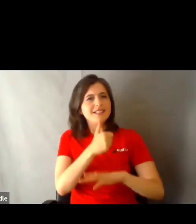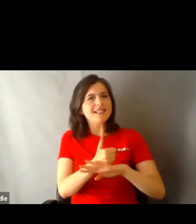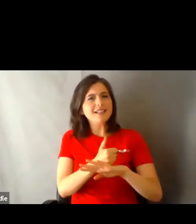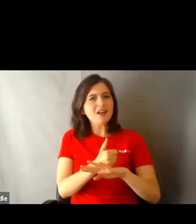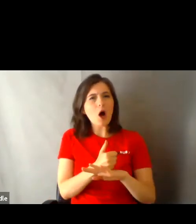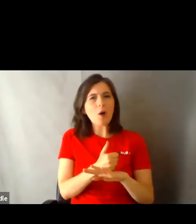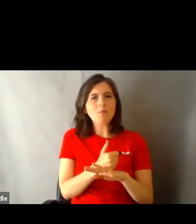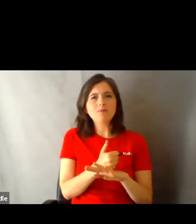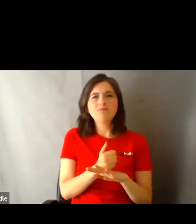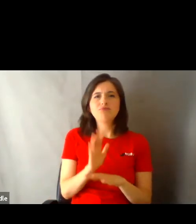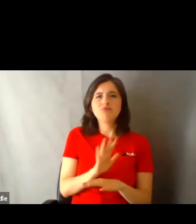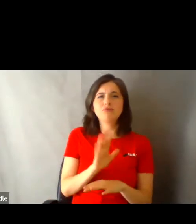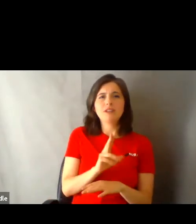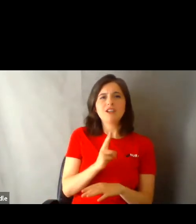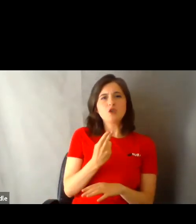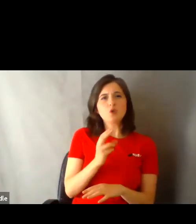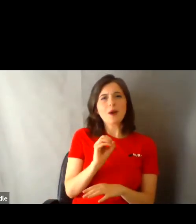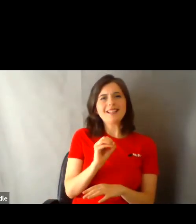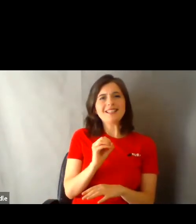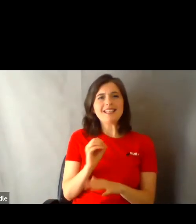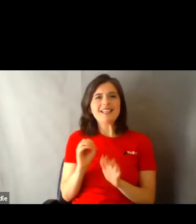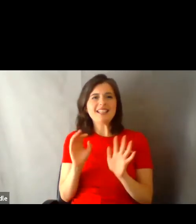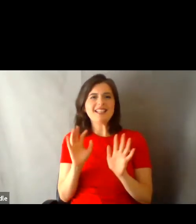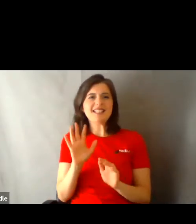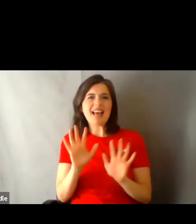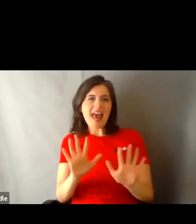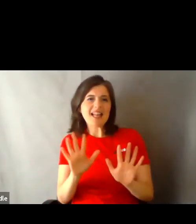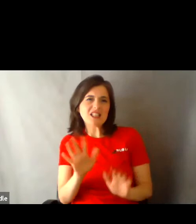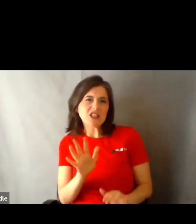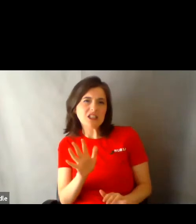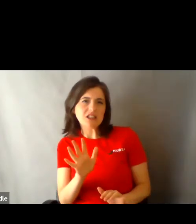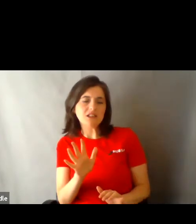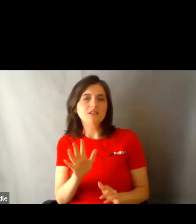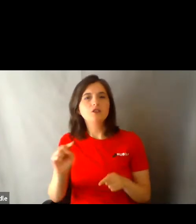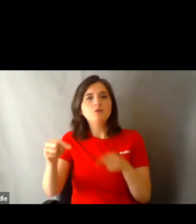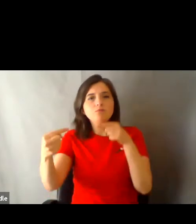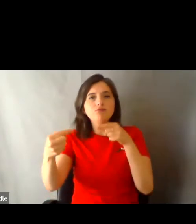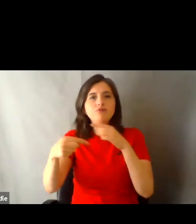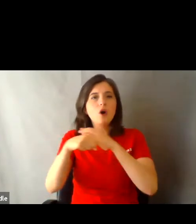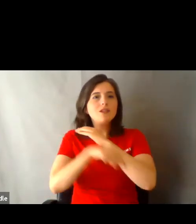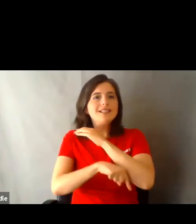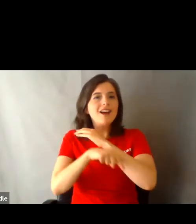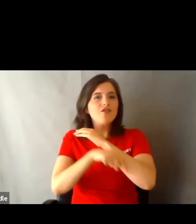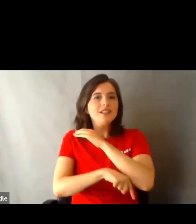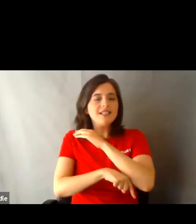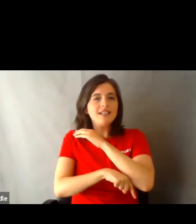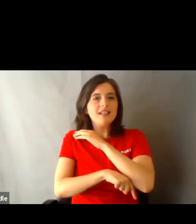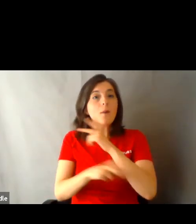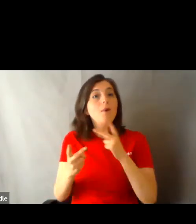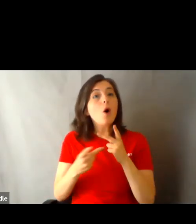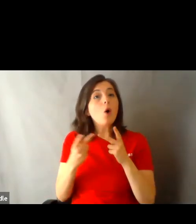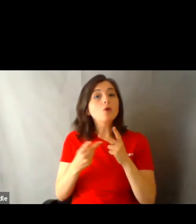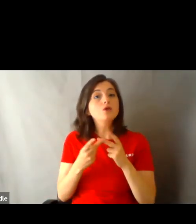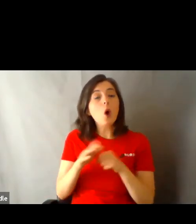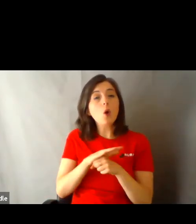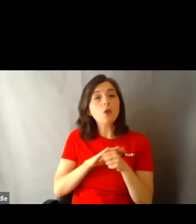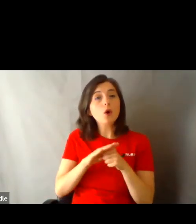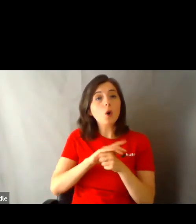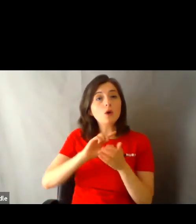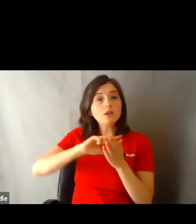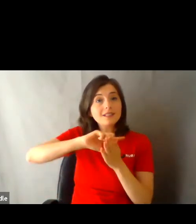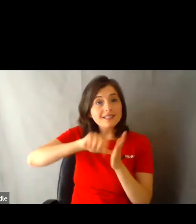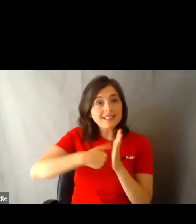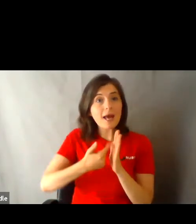2010s against the government austerity programme, and the local disabled people's organisation, which was